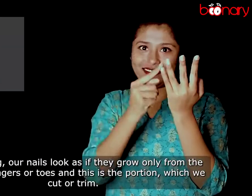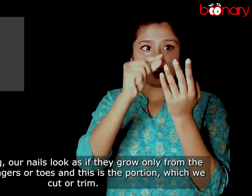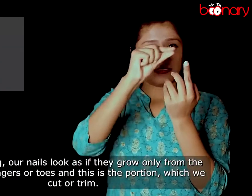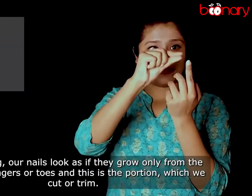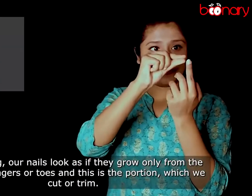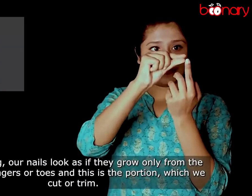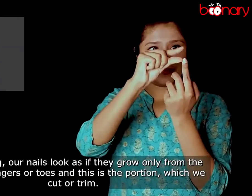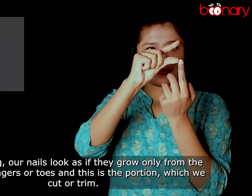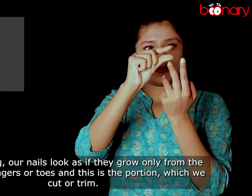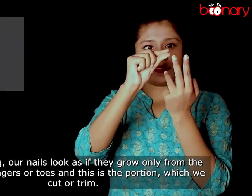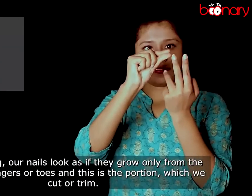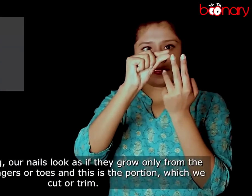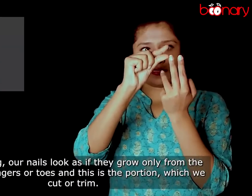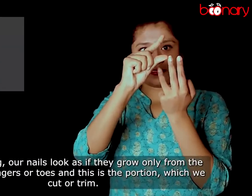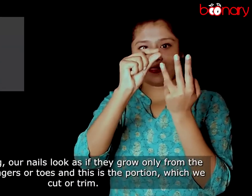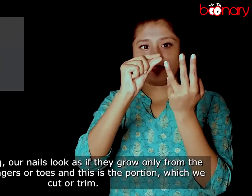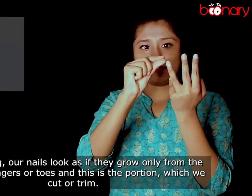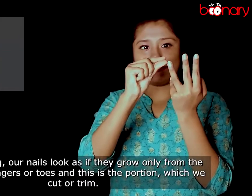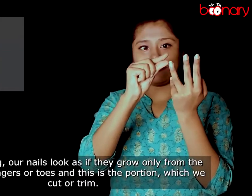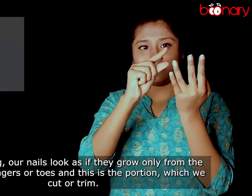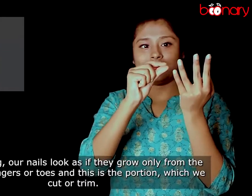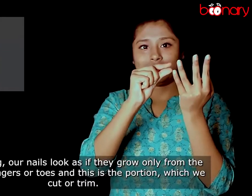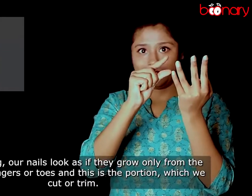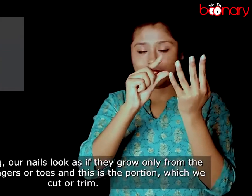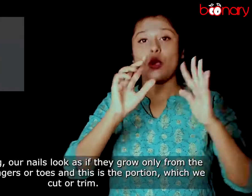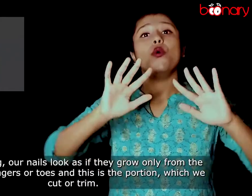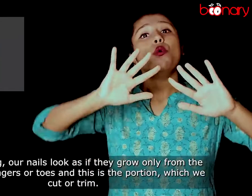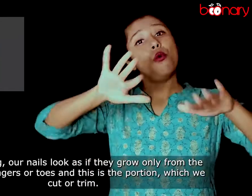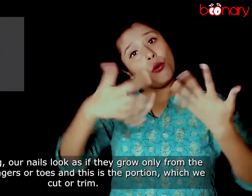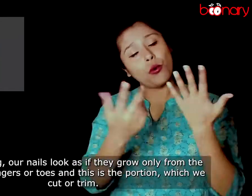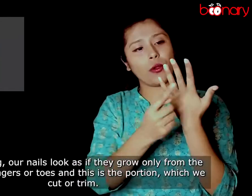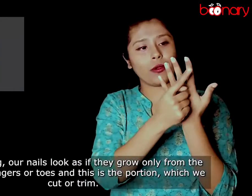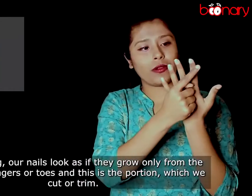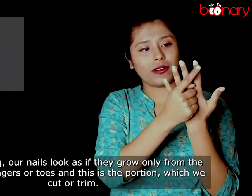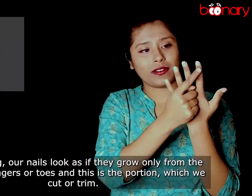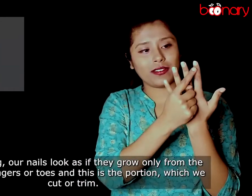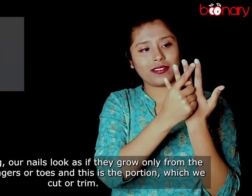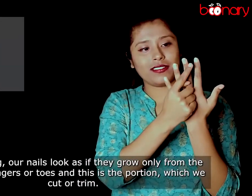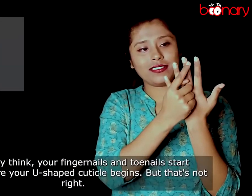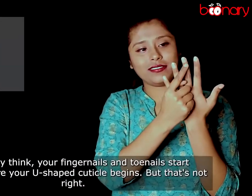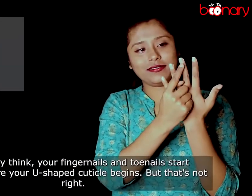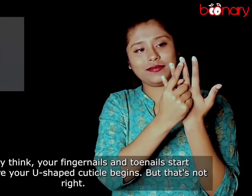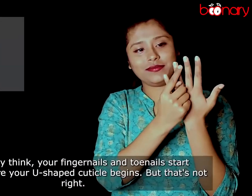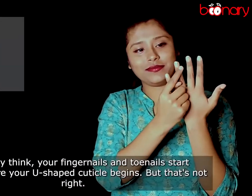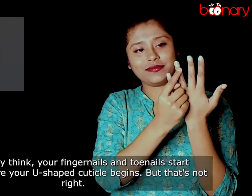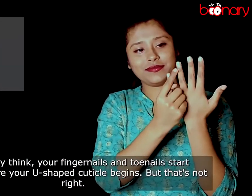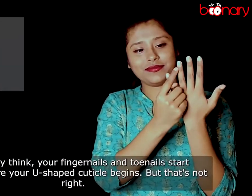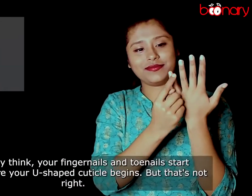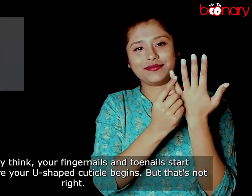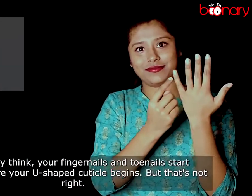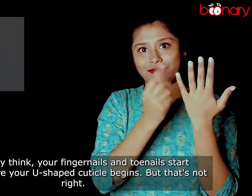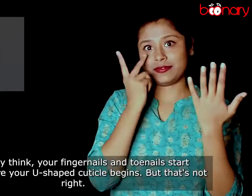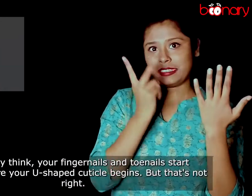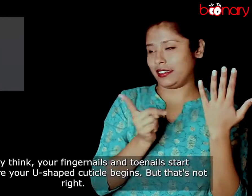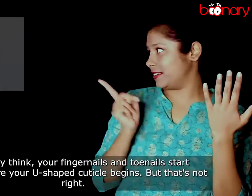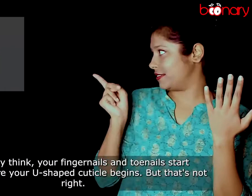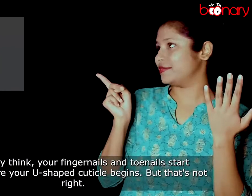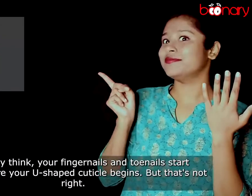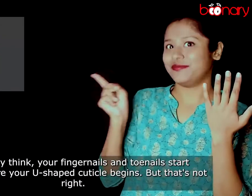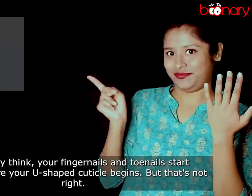from the tips of the fingers or toes, and this is the portion which we cut or trim. Some may think your fingernails and toenails start growing where